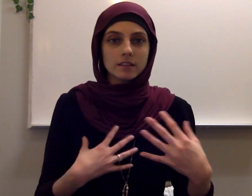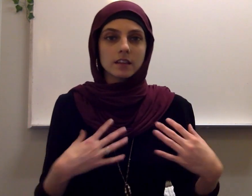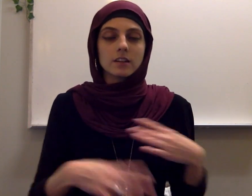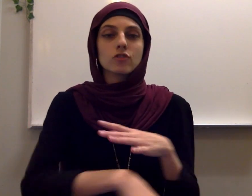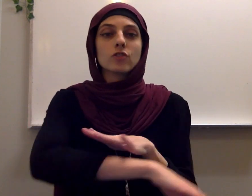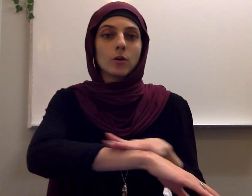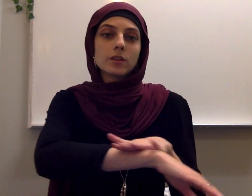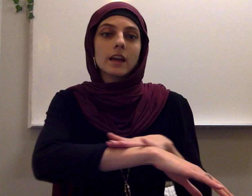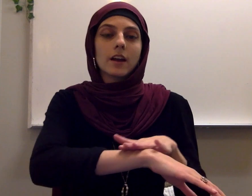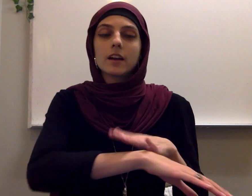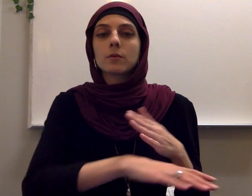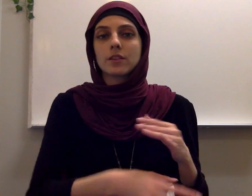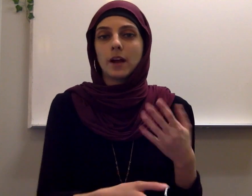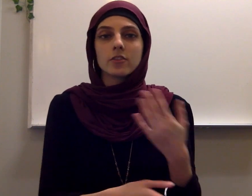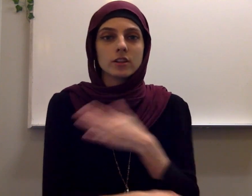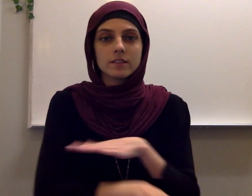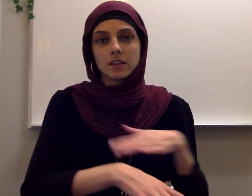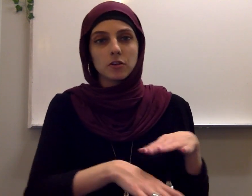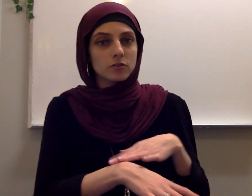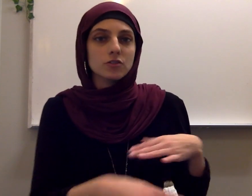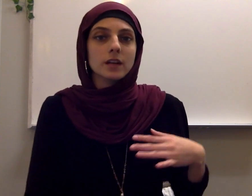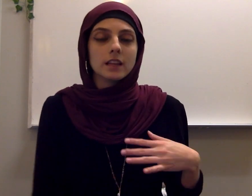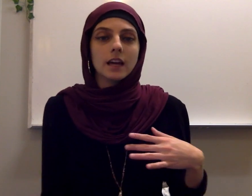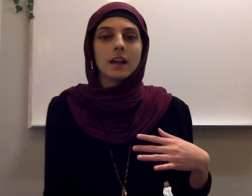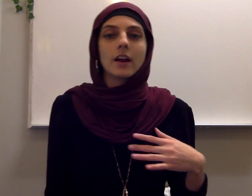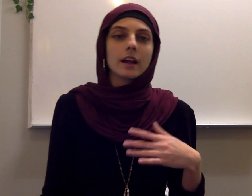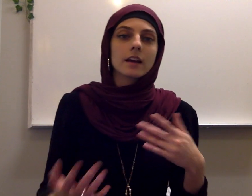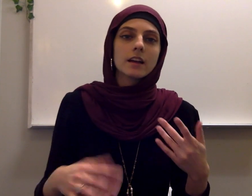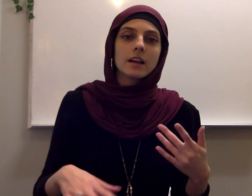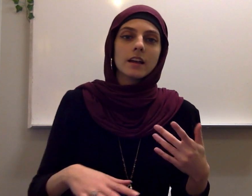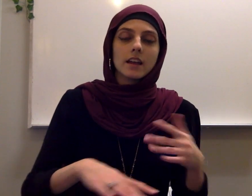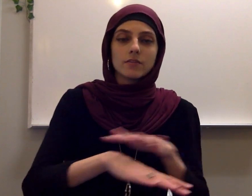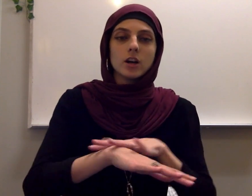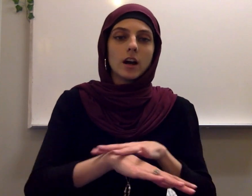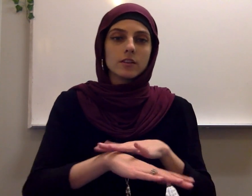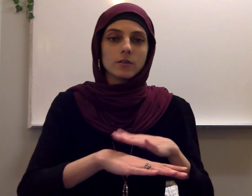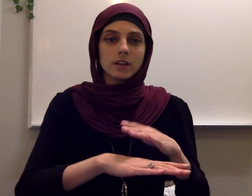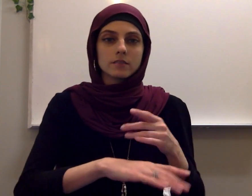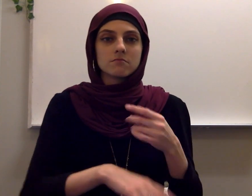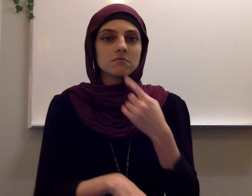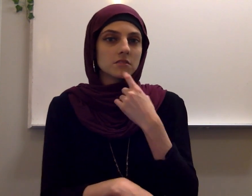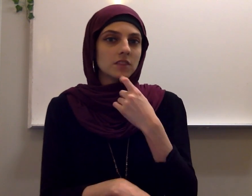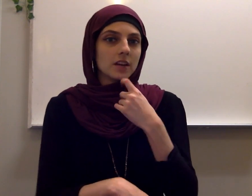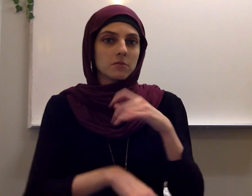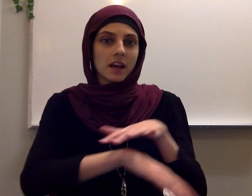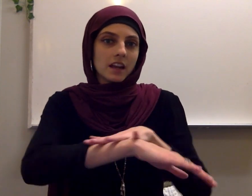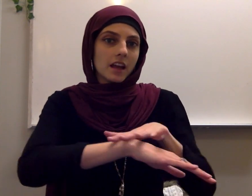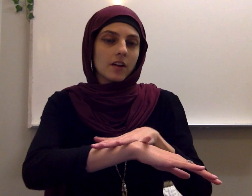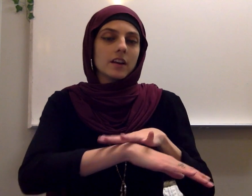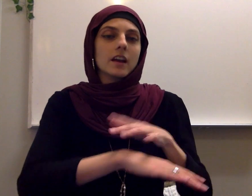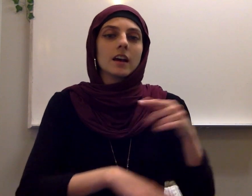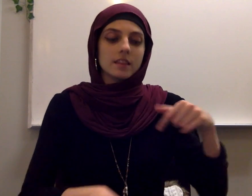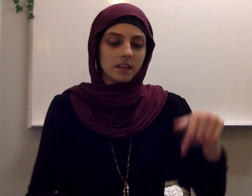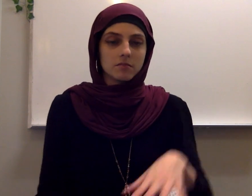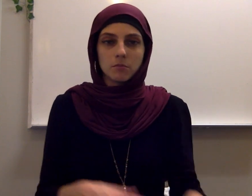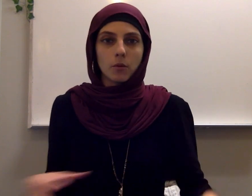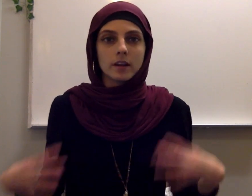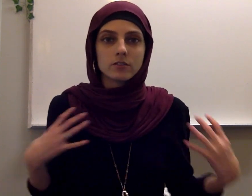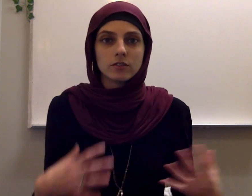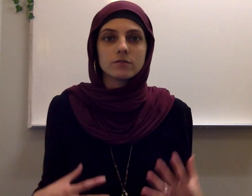easily show the area where the rash is, then you'll do it in that area. If not, you can sign red area and then point to